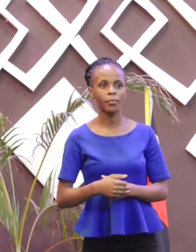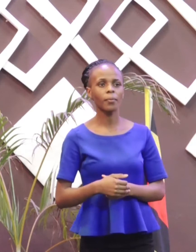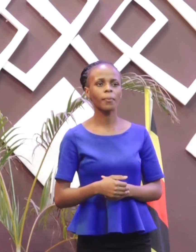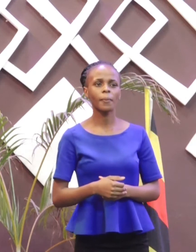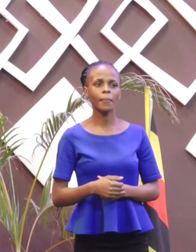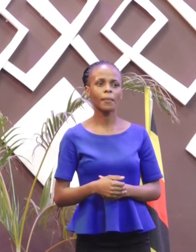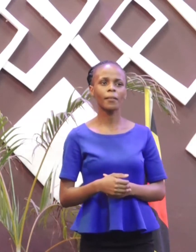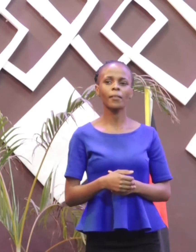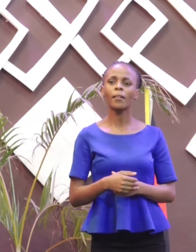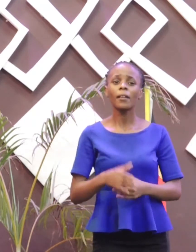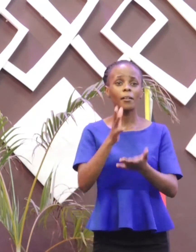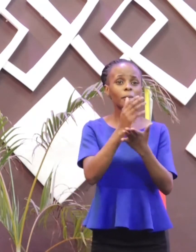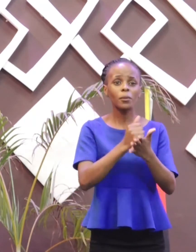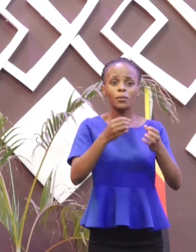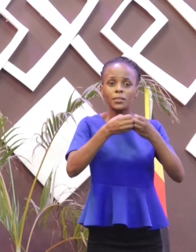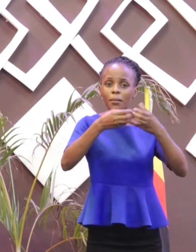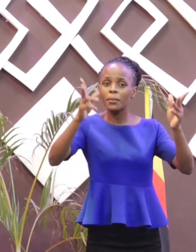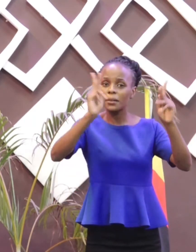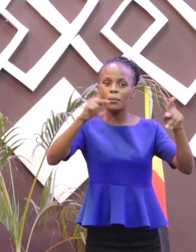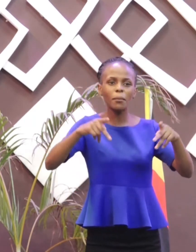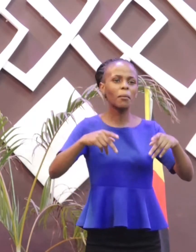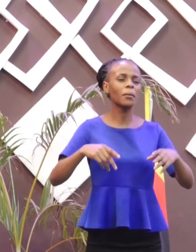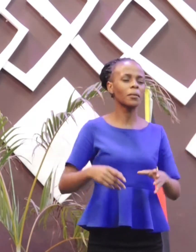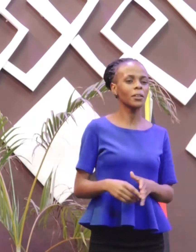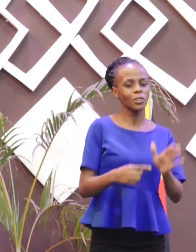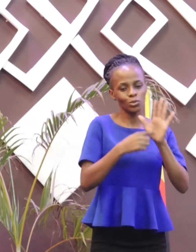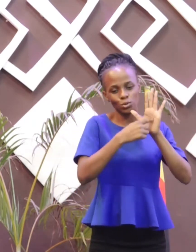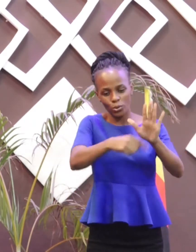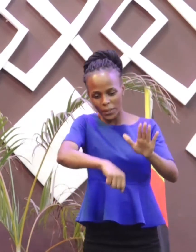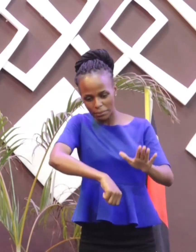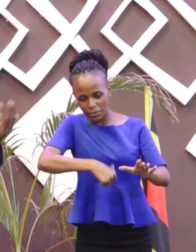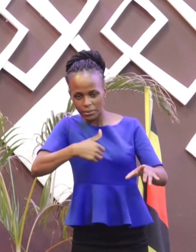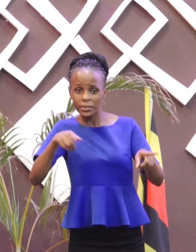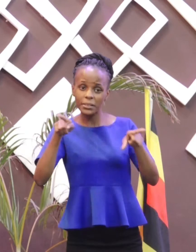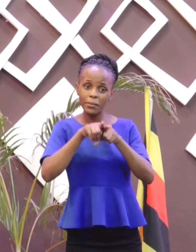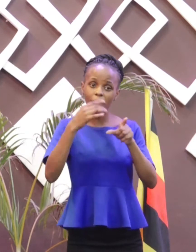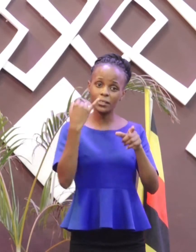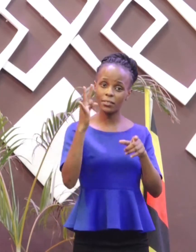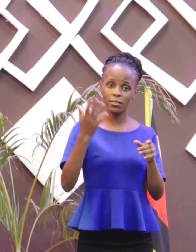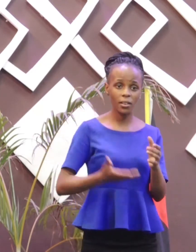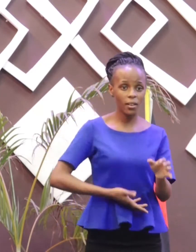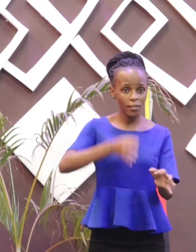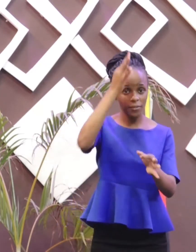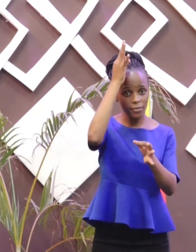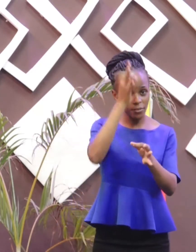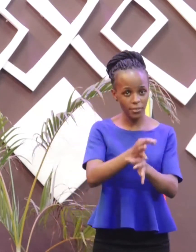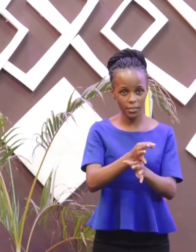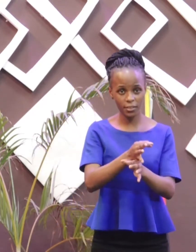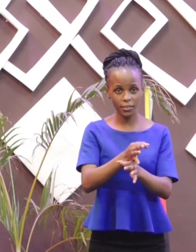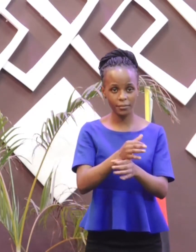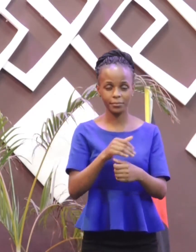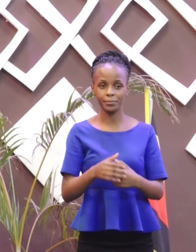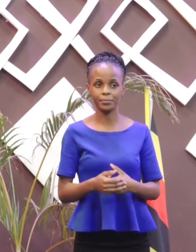because many people present themselves as having faith, kubanga abantu